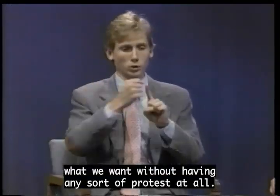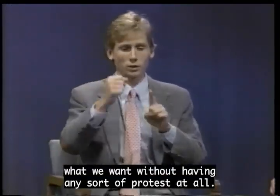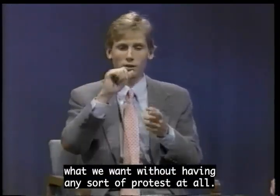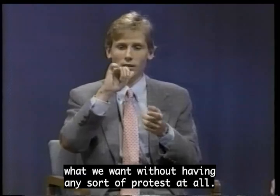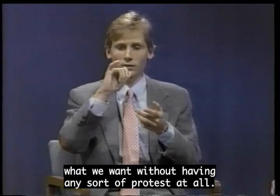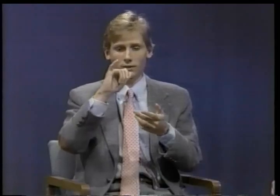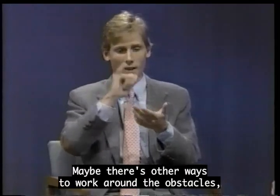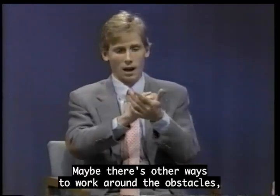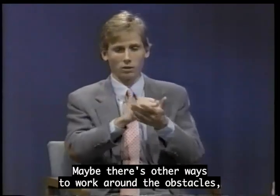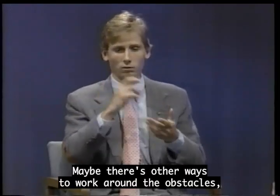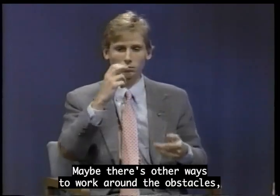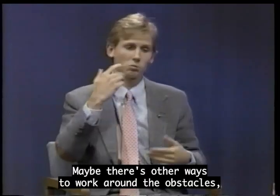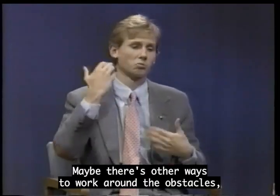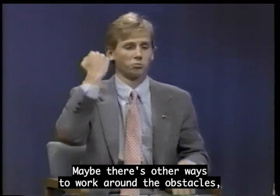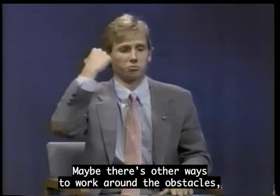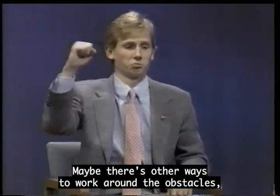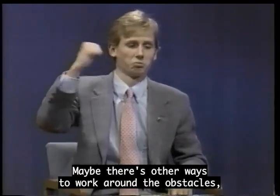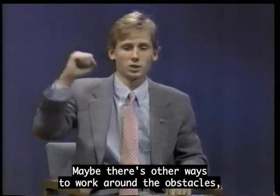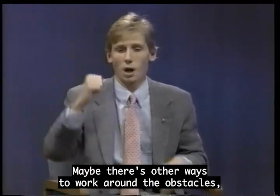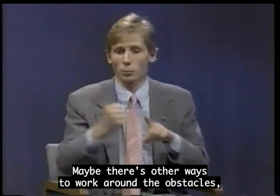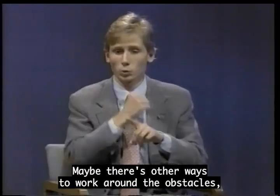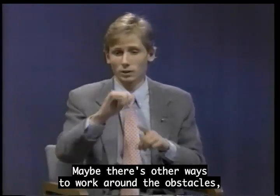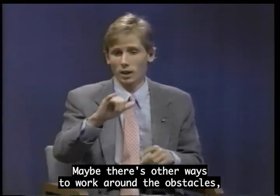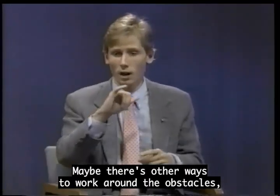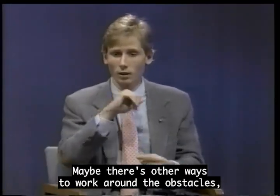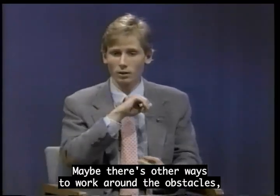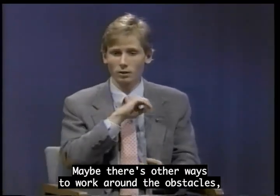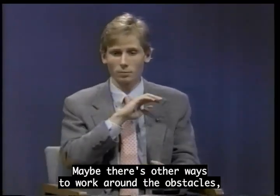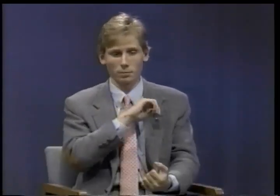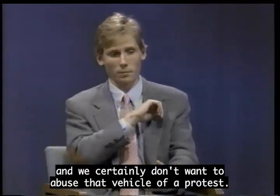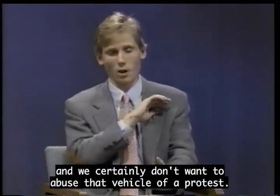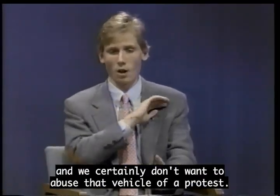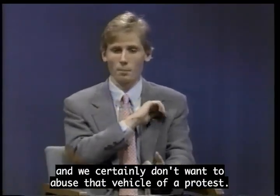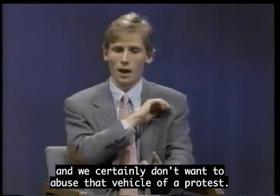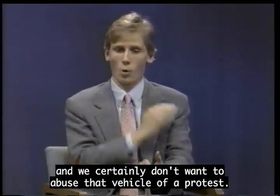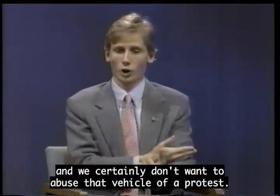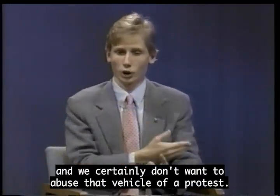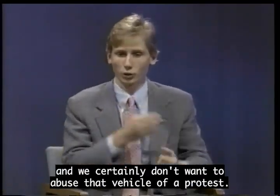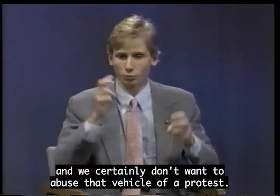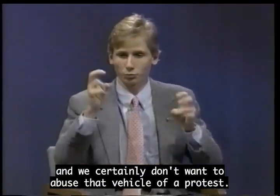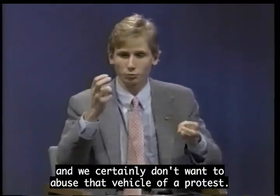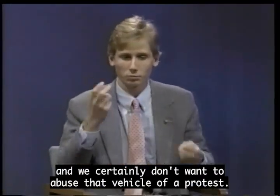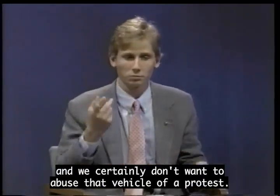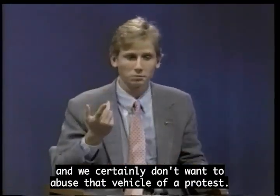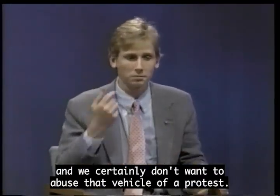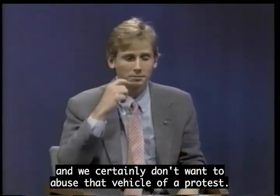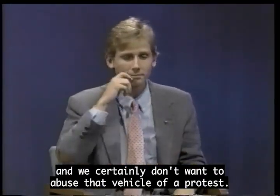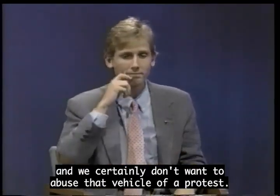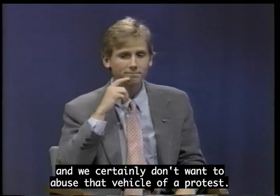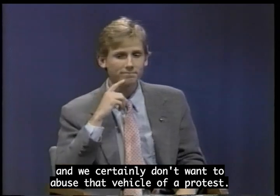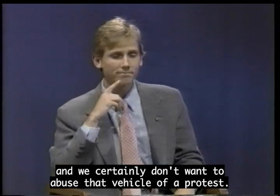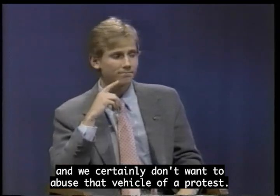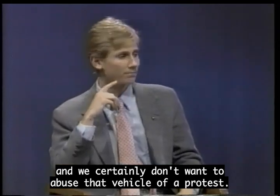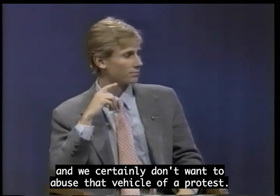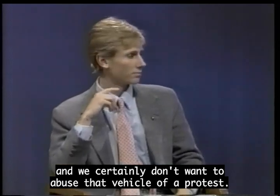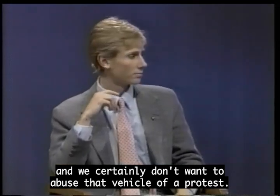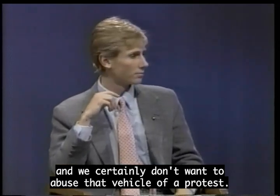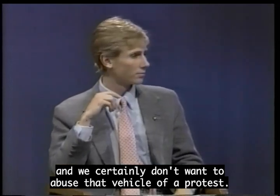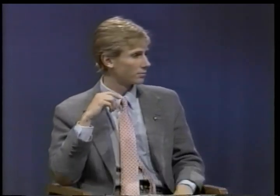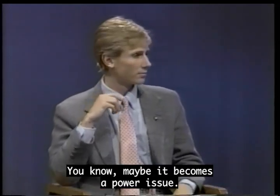work around the obstacles, and we certainly don't want to abuse that vehicle of a protest. You know, maybe it becomes a power issue. Yes,